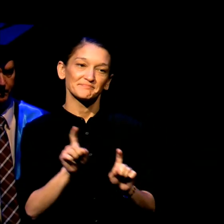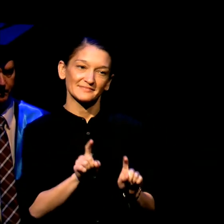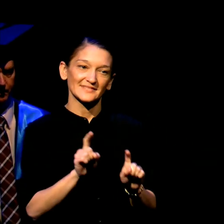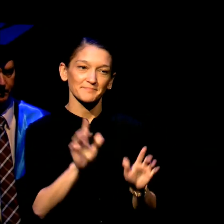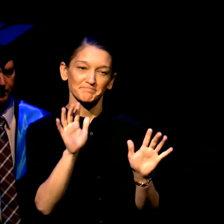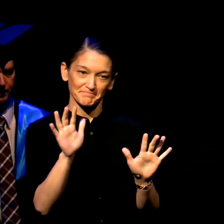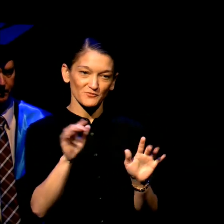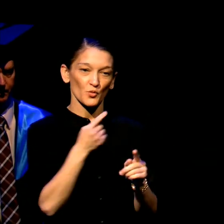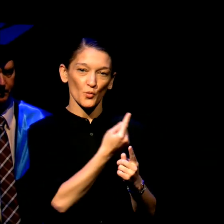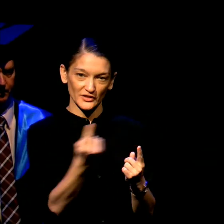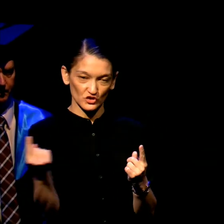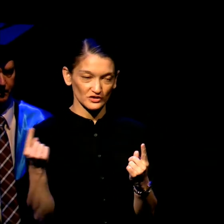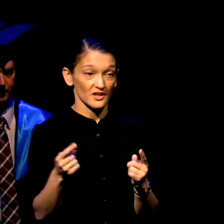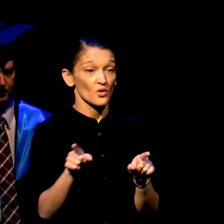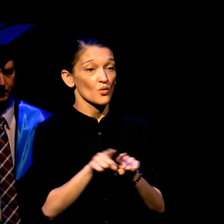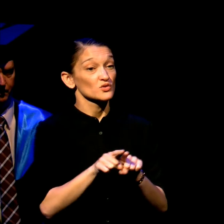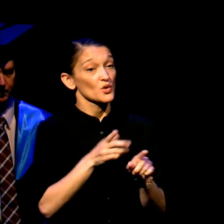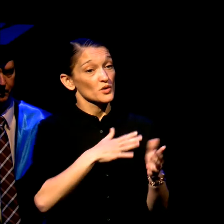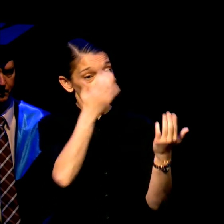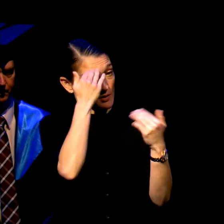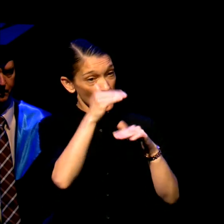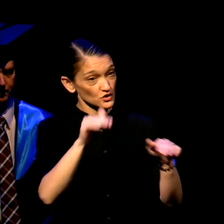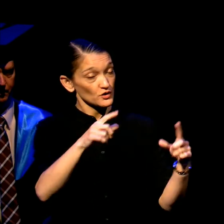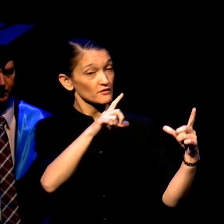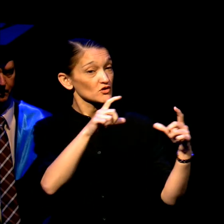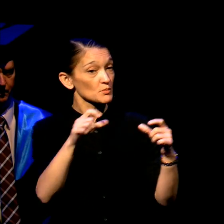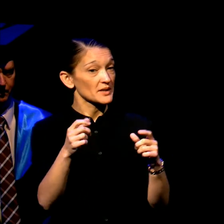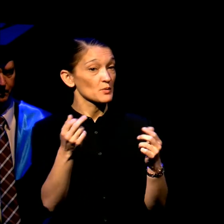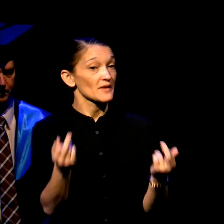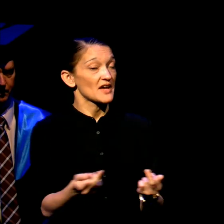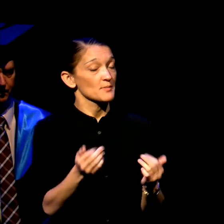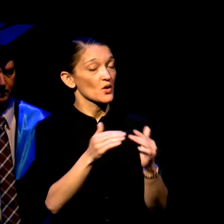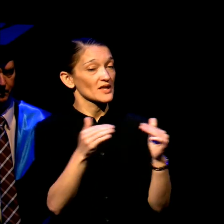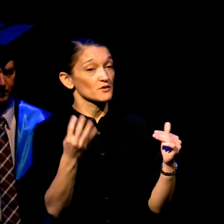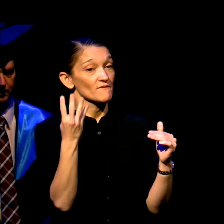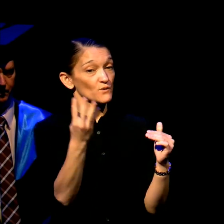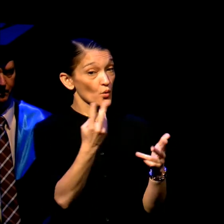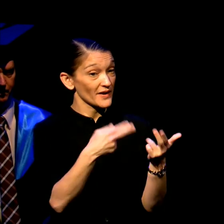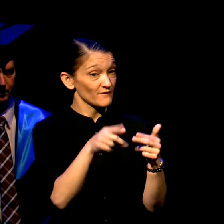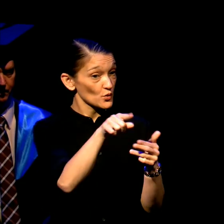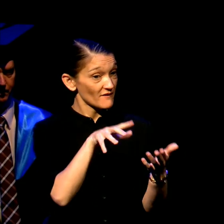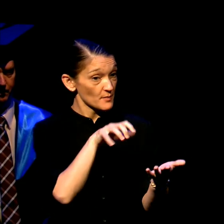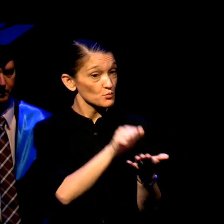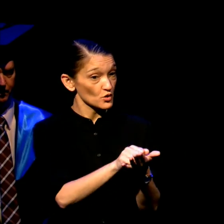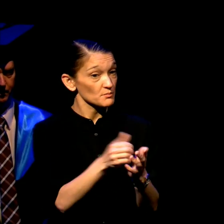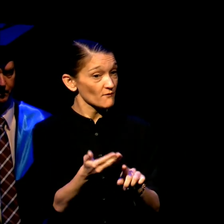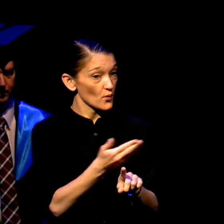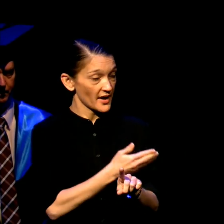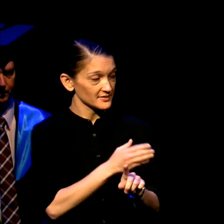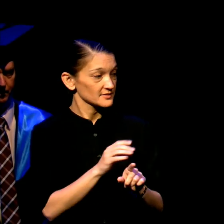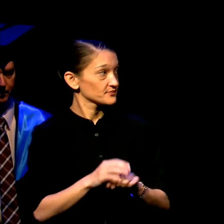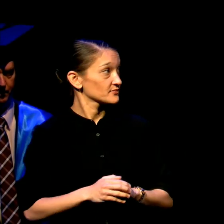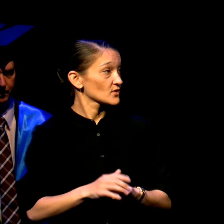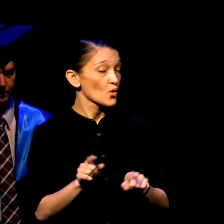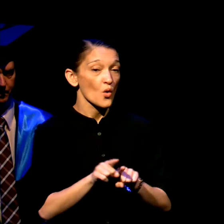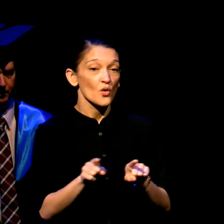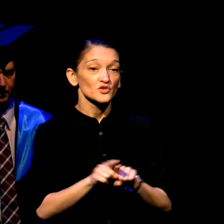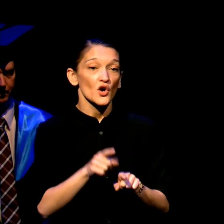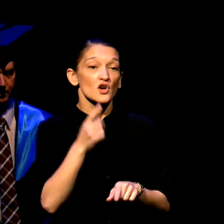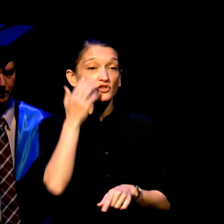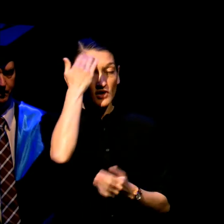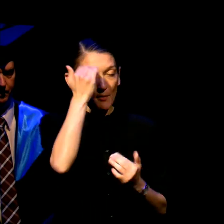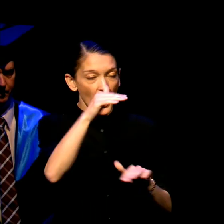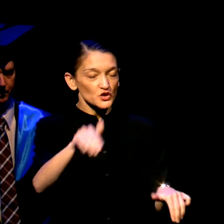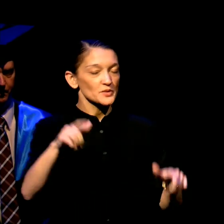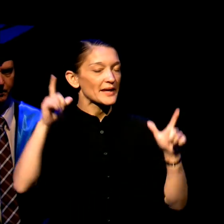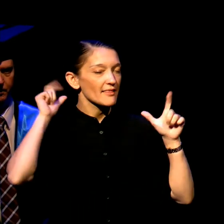photography will still be available on level 4 after the ceremony for those that have bookings. And we do ask for you to be as loud and make as